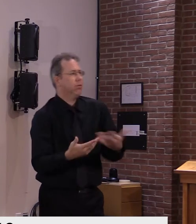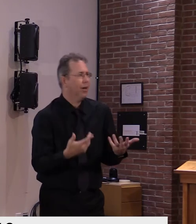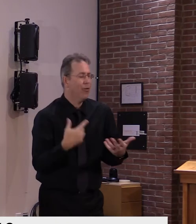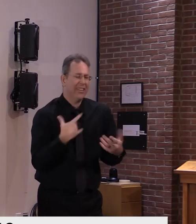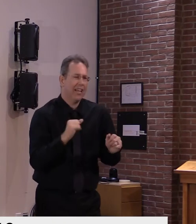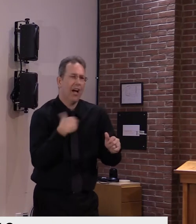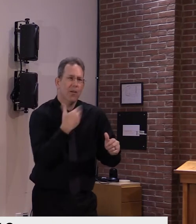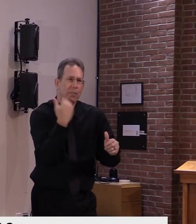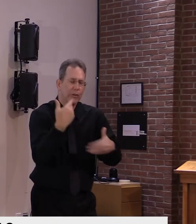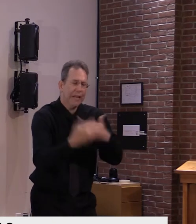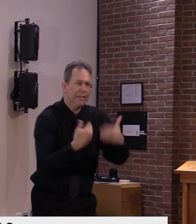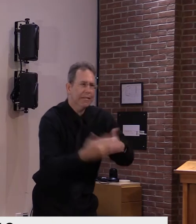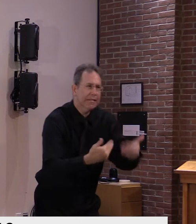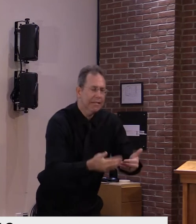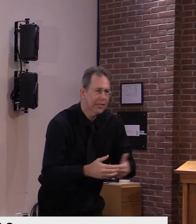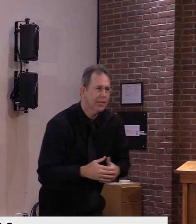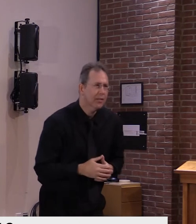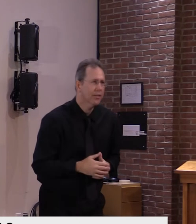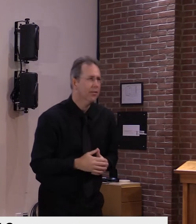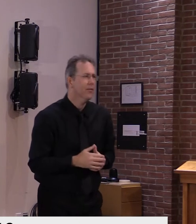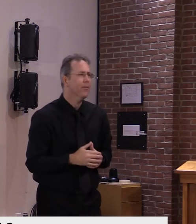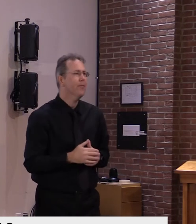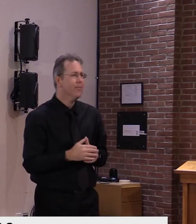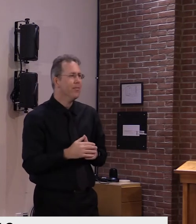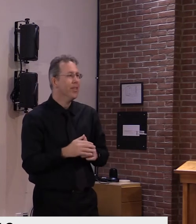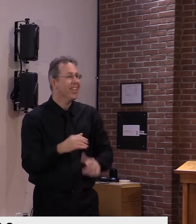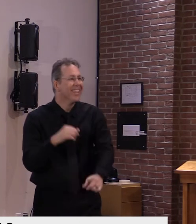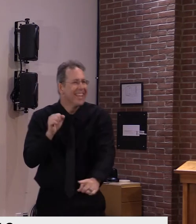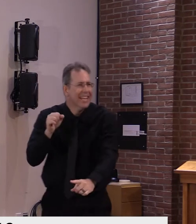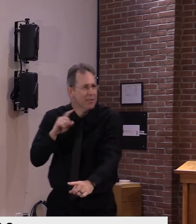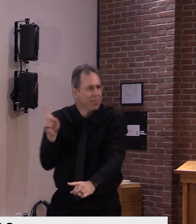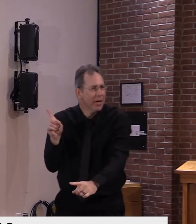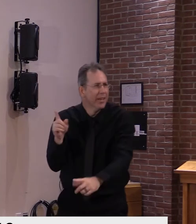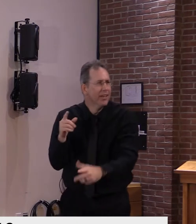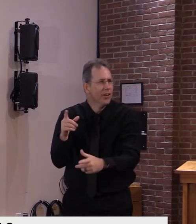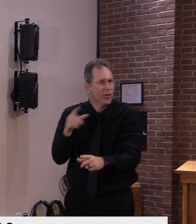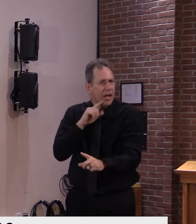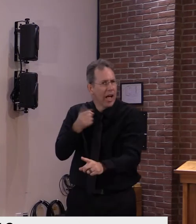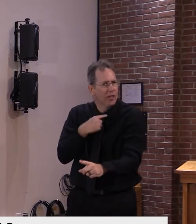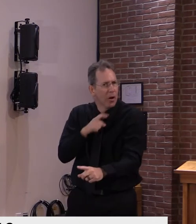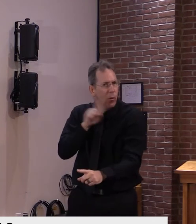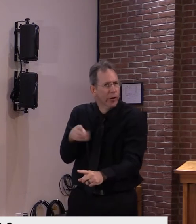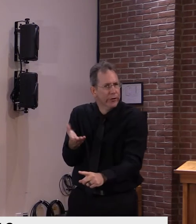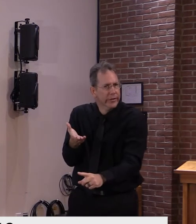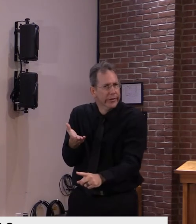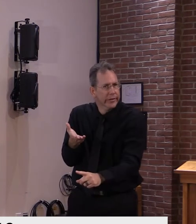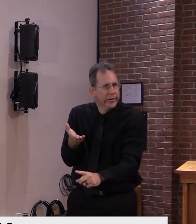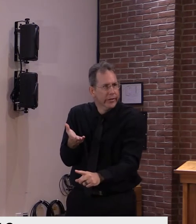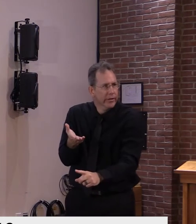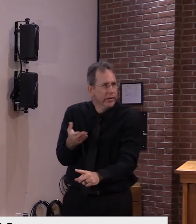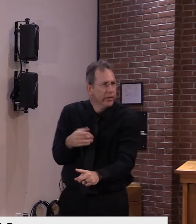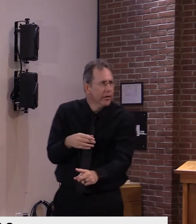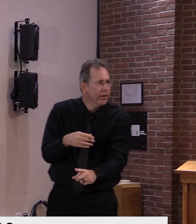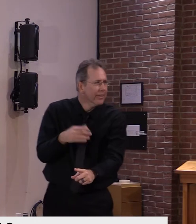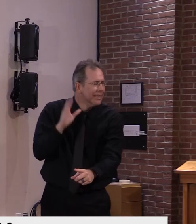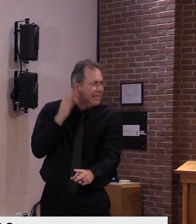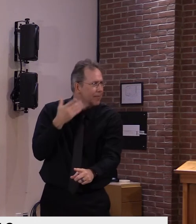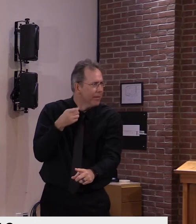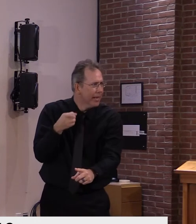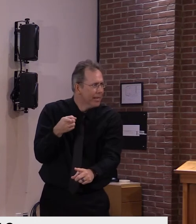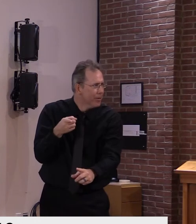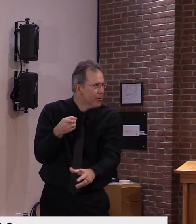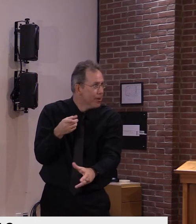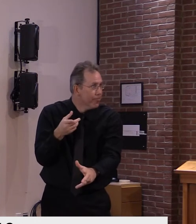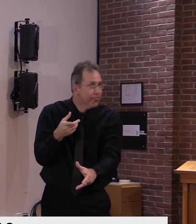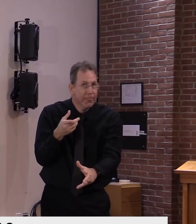So I guess I'm wondering what's going on in St. Albans, because it seems like, you know, we don't always hear about the outbreak until